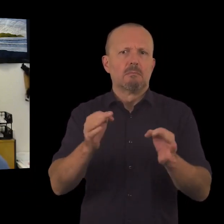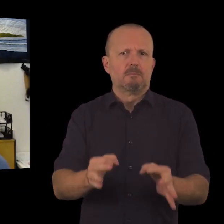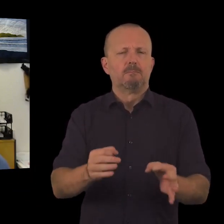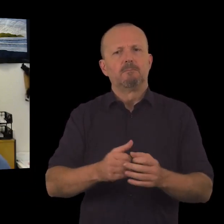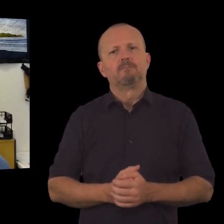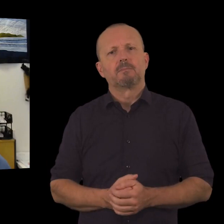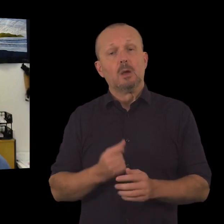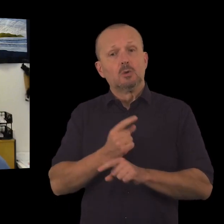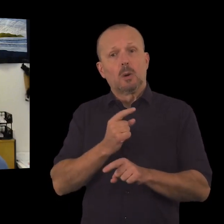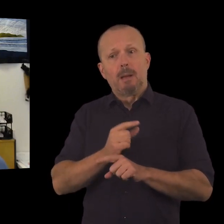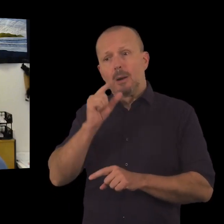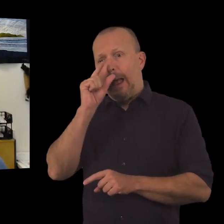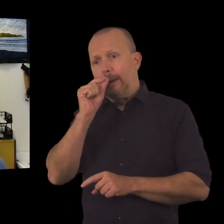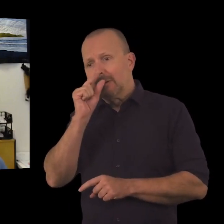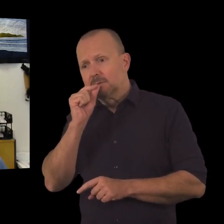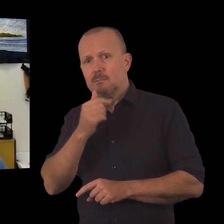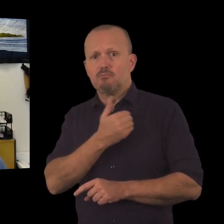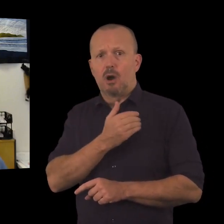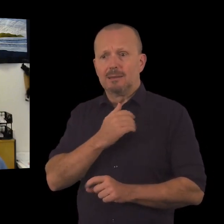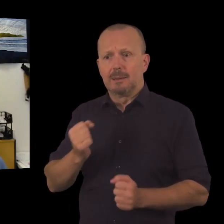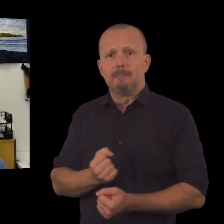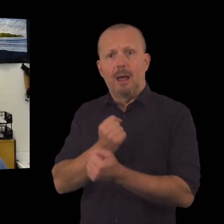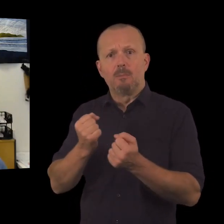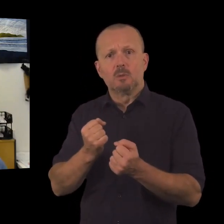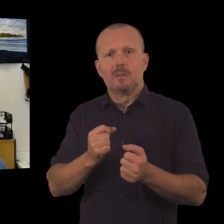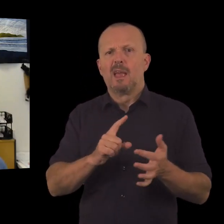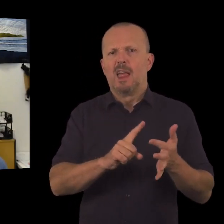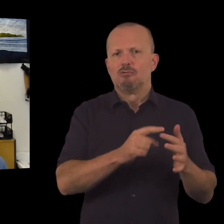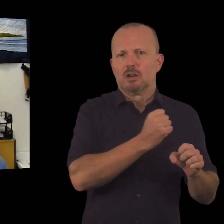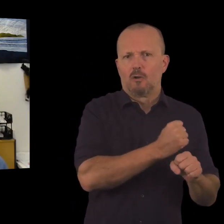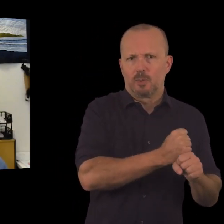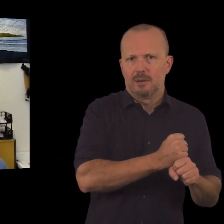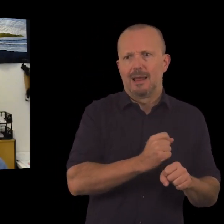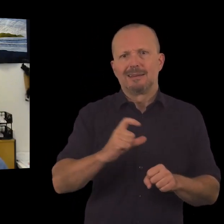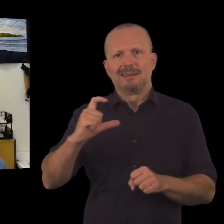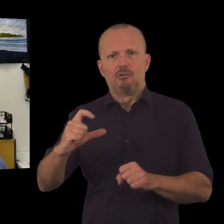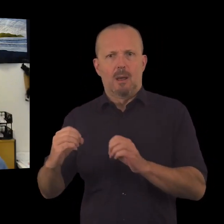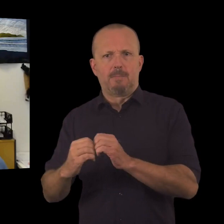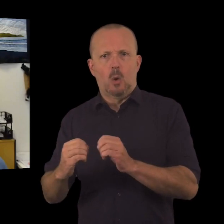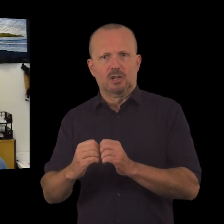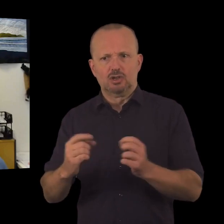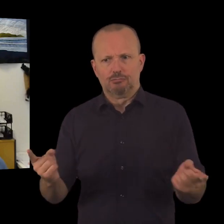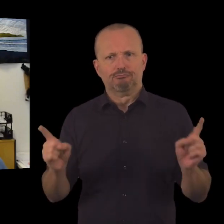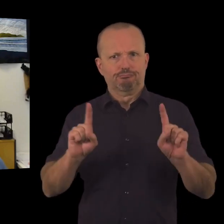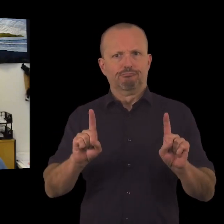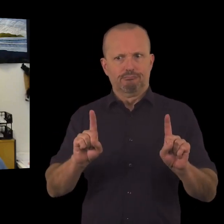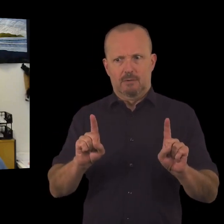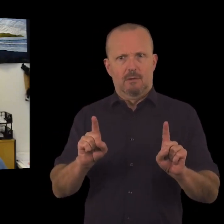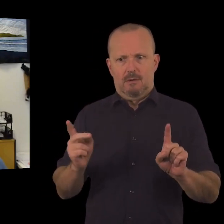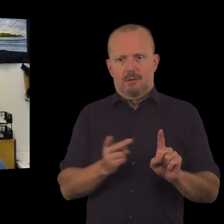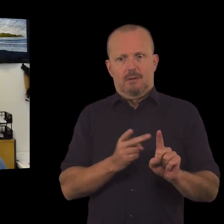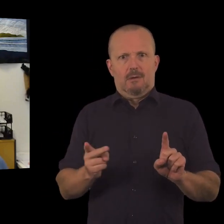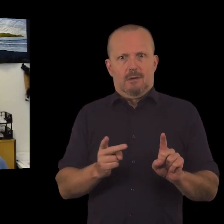ableism, awareness and disability, pride and empowerment through the arts with Erin Goff and Carolyn Bowditch is a great